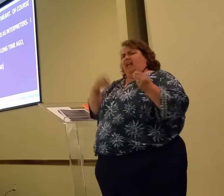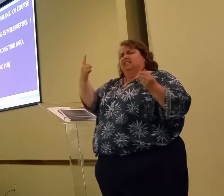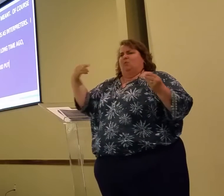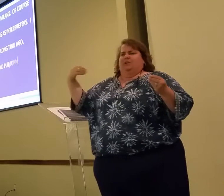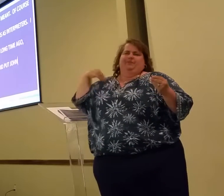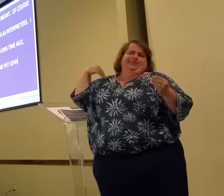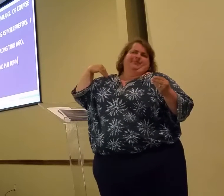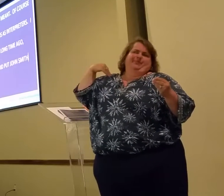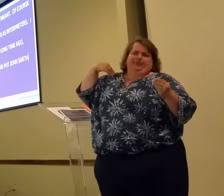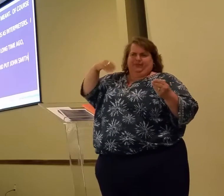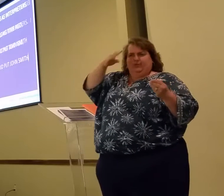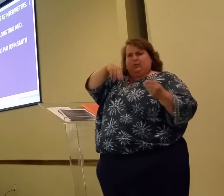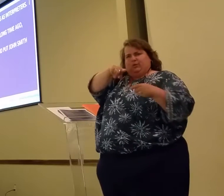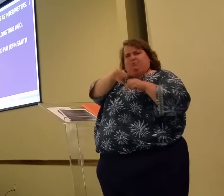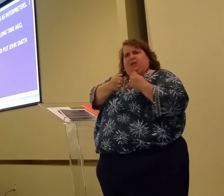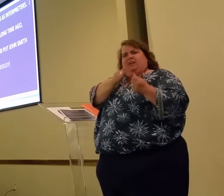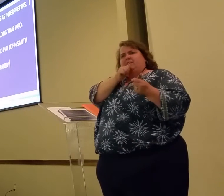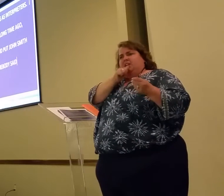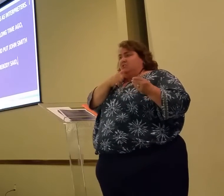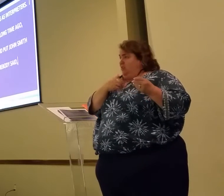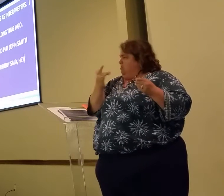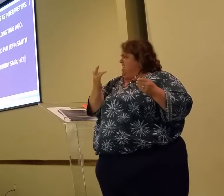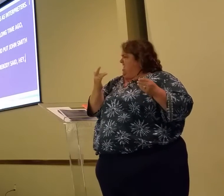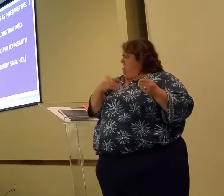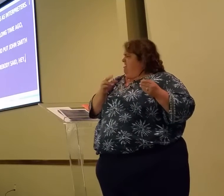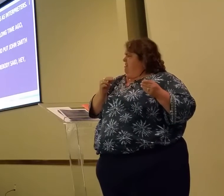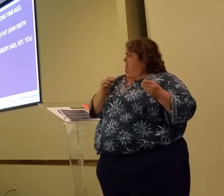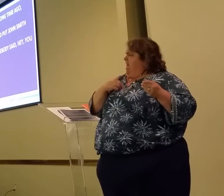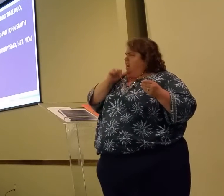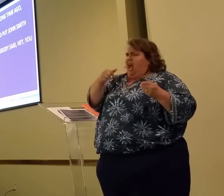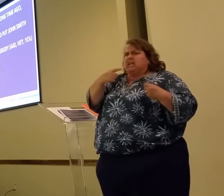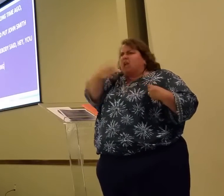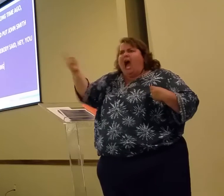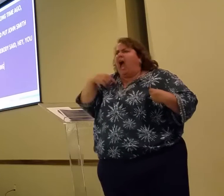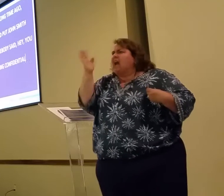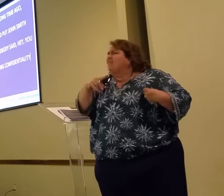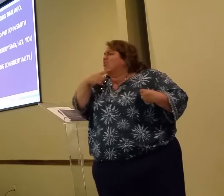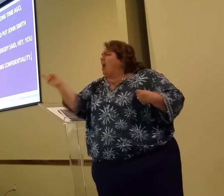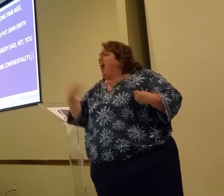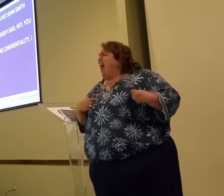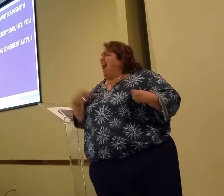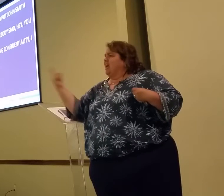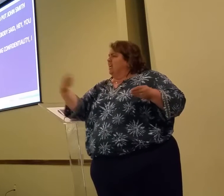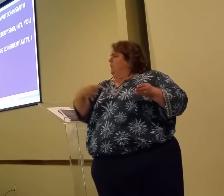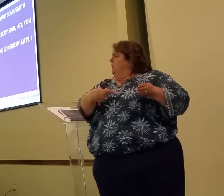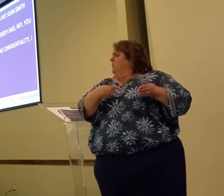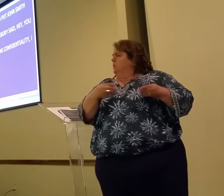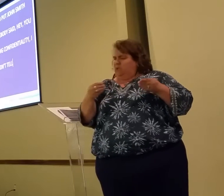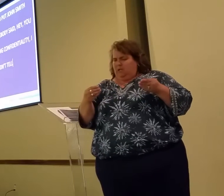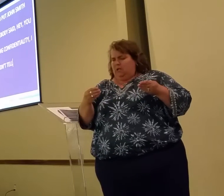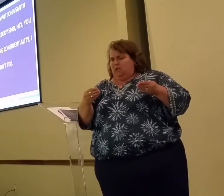vasectomy, and somebody said, hey, you know you're breaking confidentiality? I said, no, I'm not. I didn't tell anybody. I said, it's right